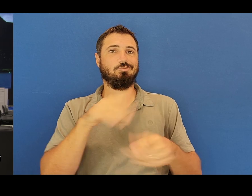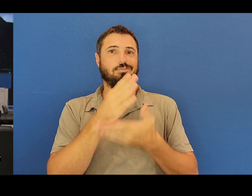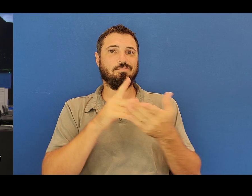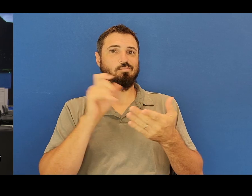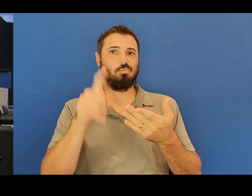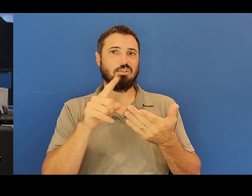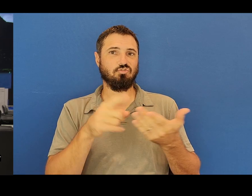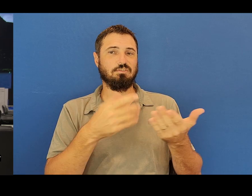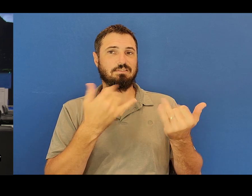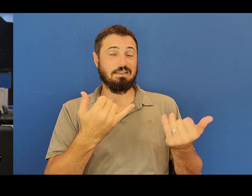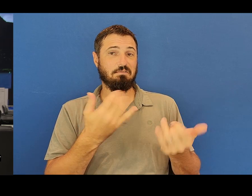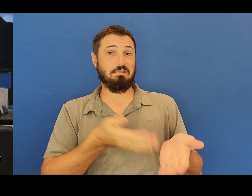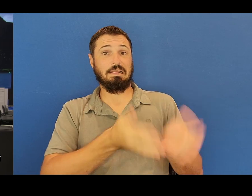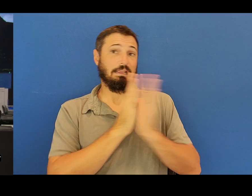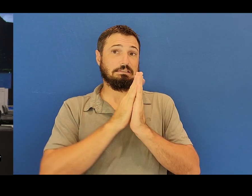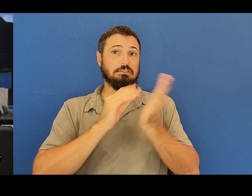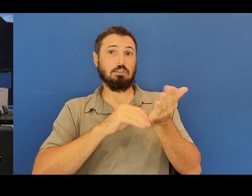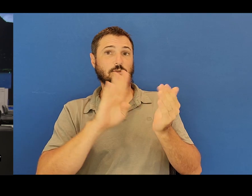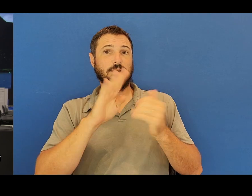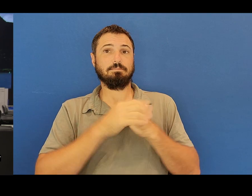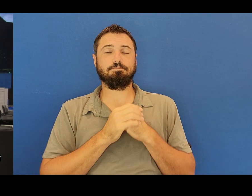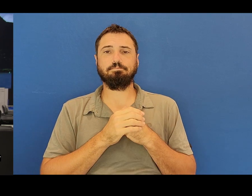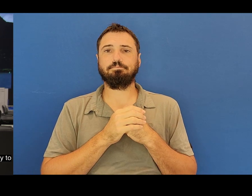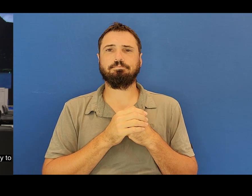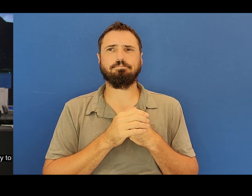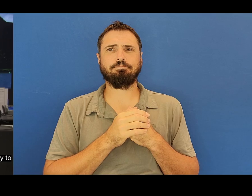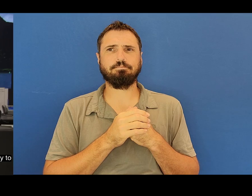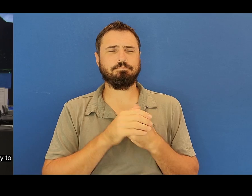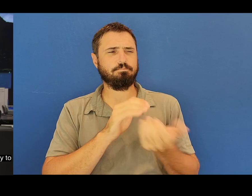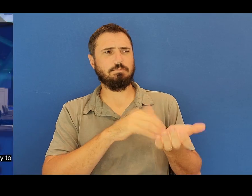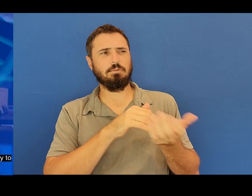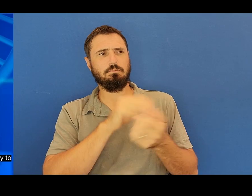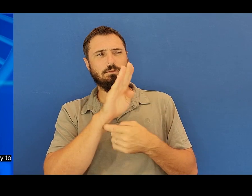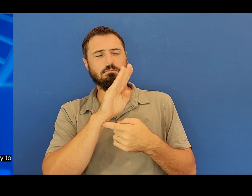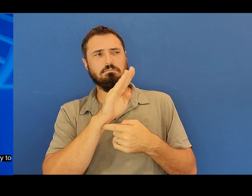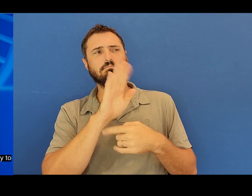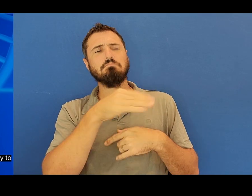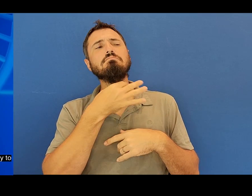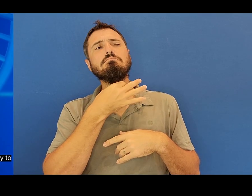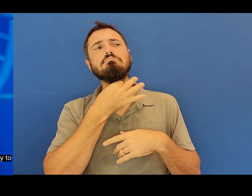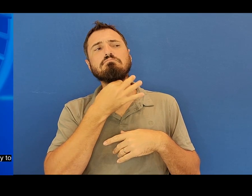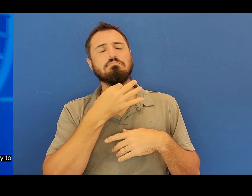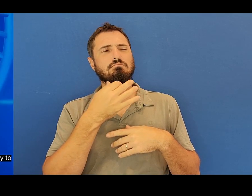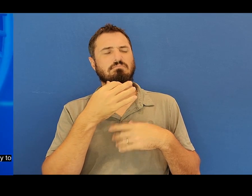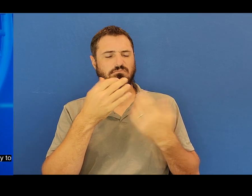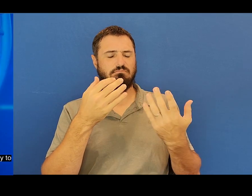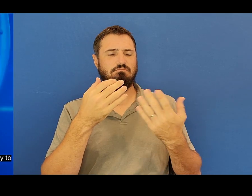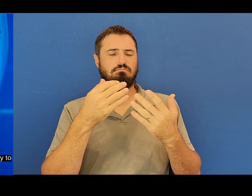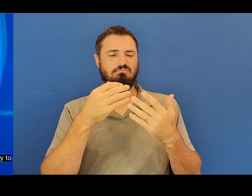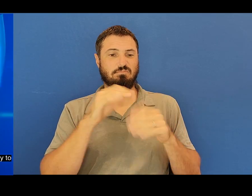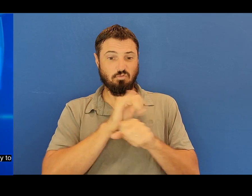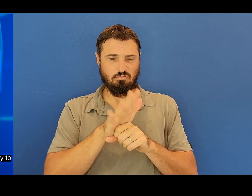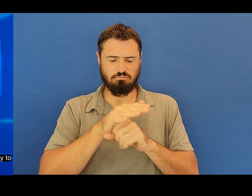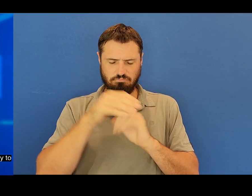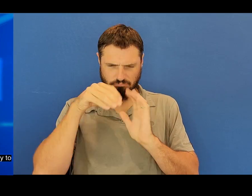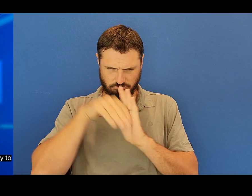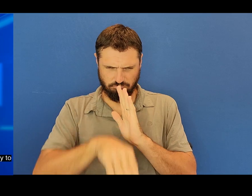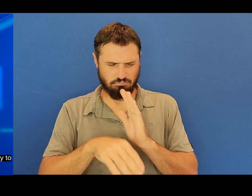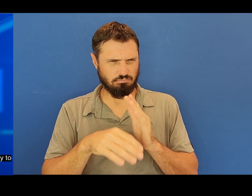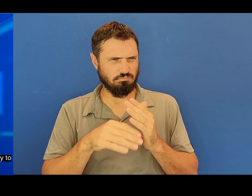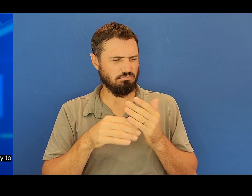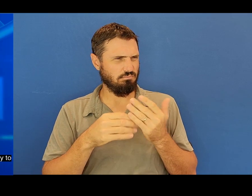answer some of your questions in our segment, Ask Dr. B. Dr. B, cases are continuing to come